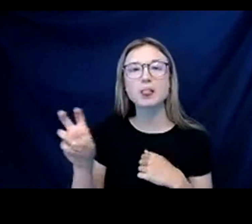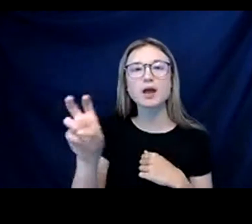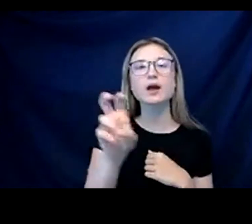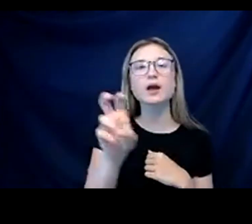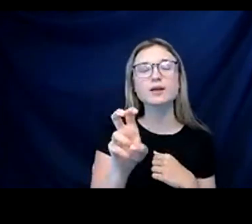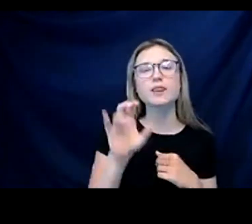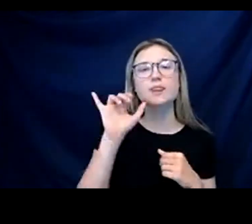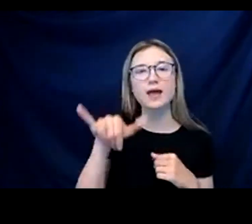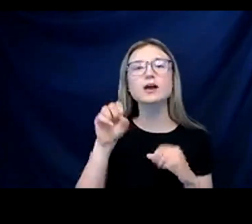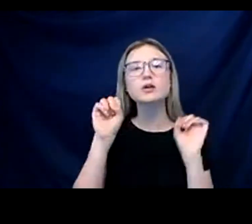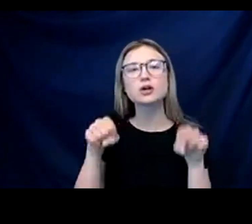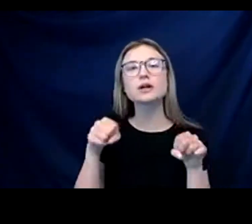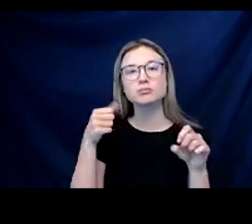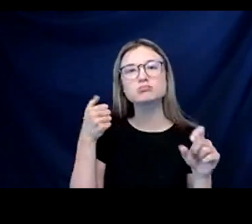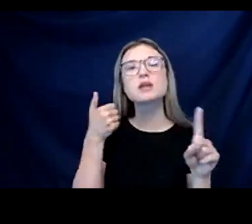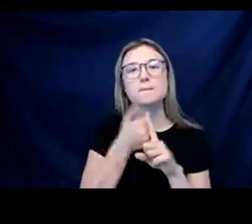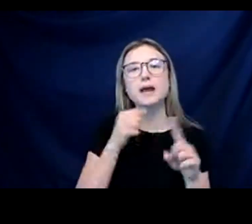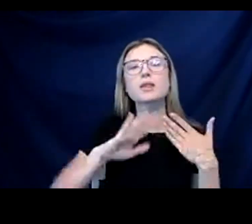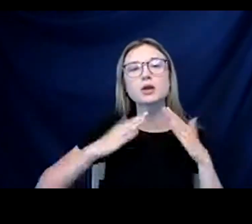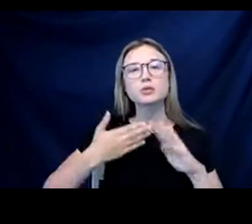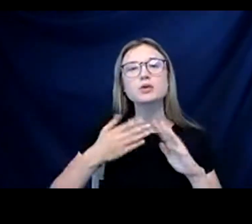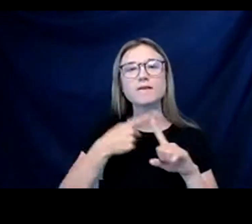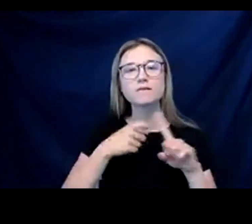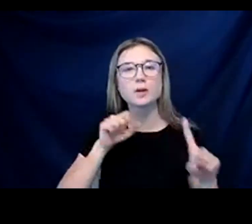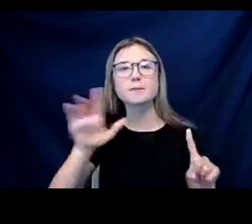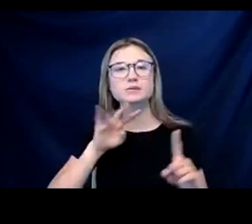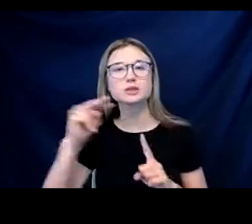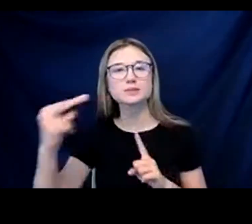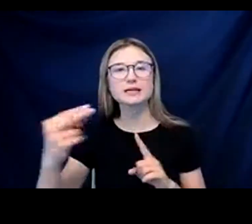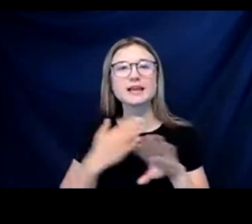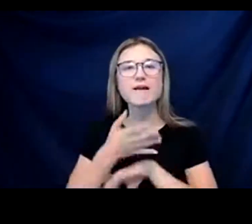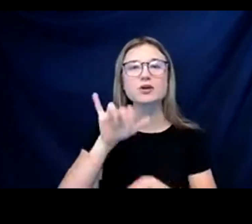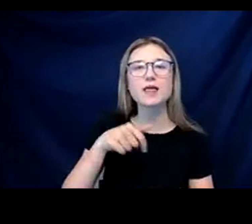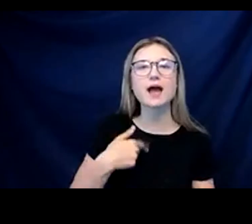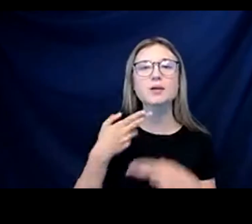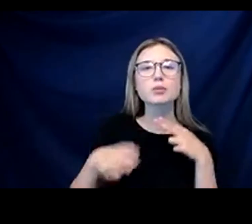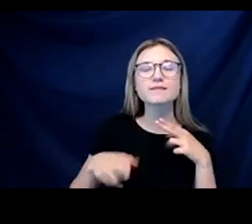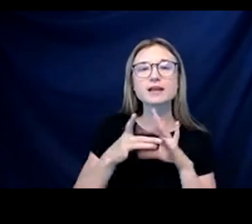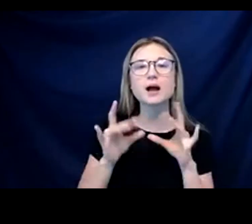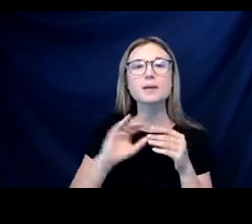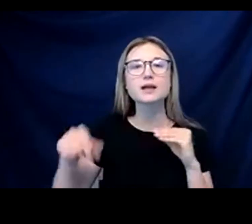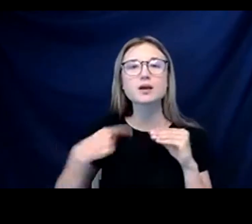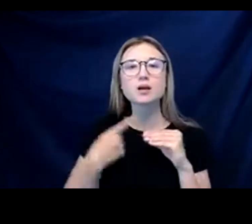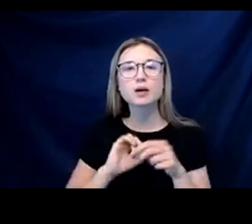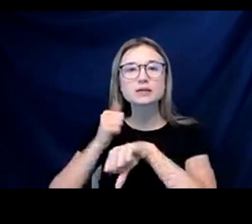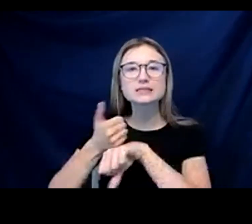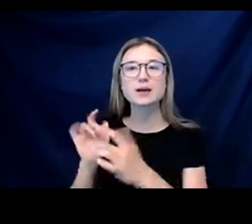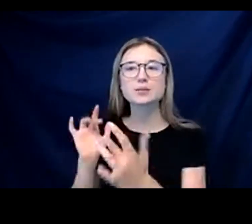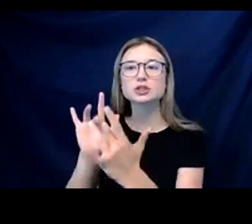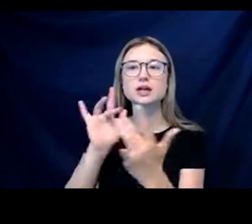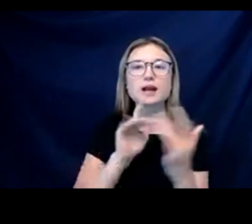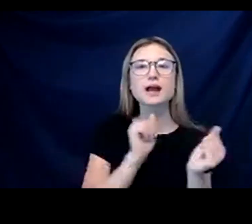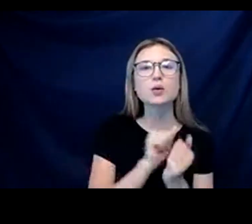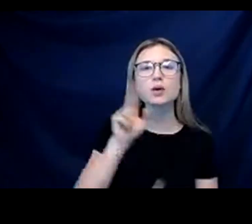residents' perspective. After that, I briefly commented about establishing contact with Uber and